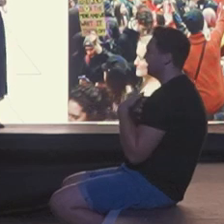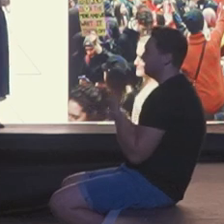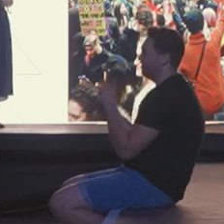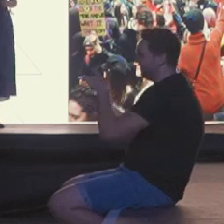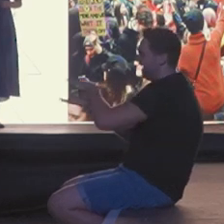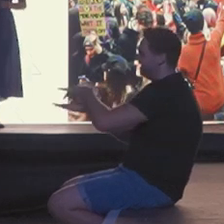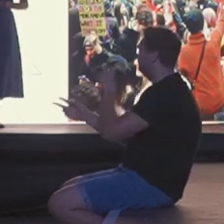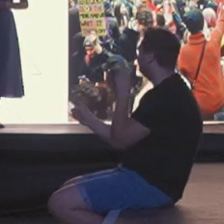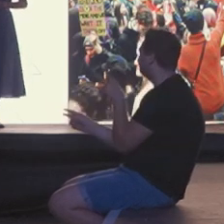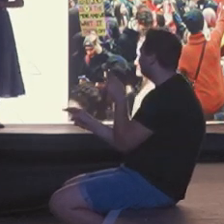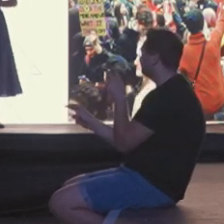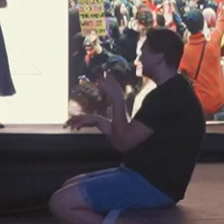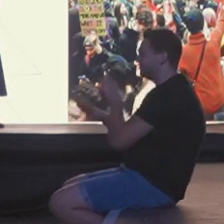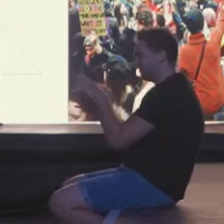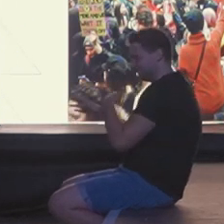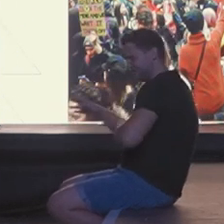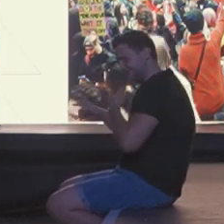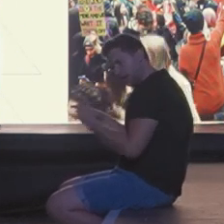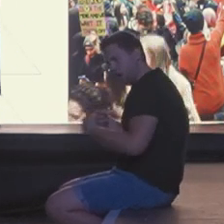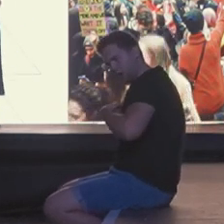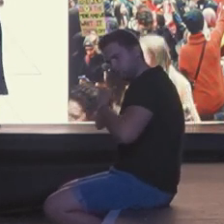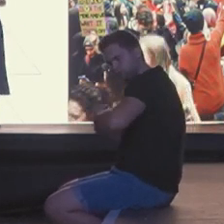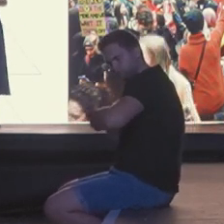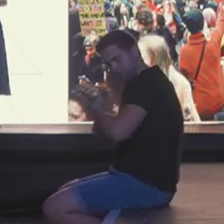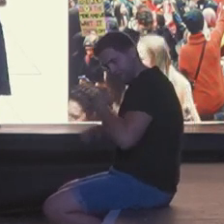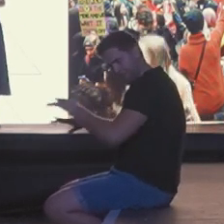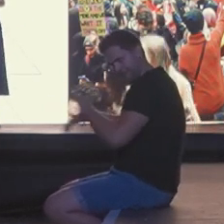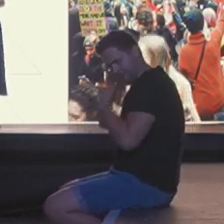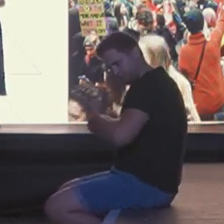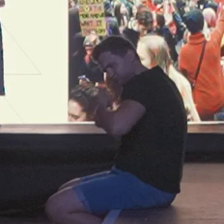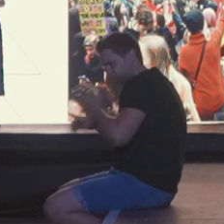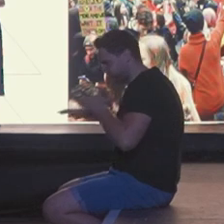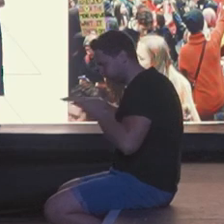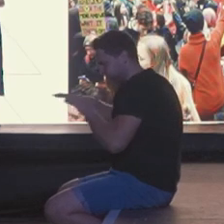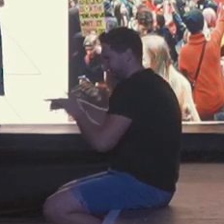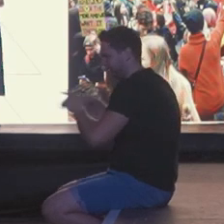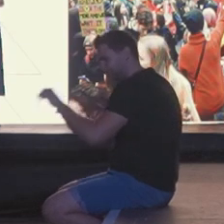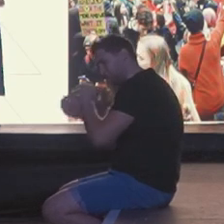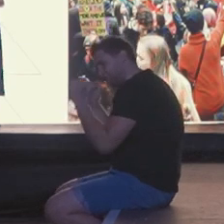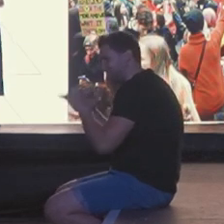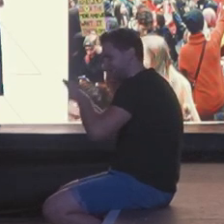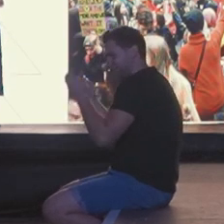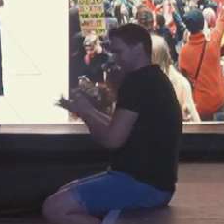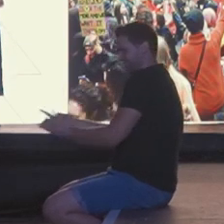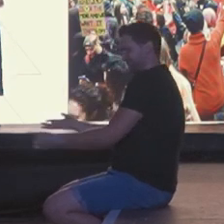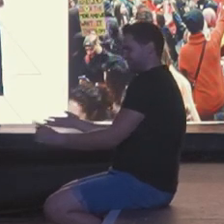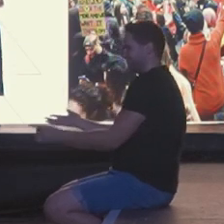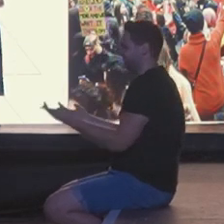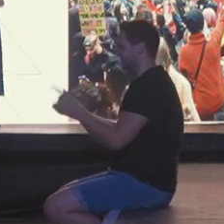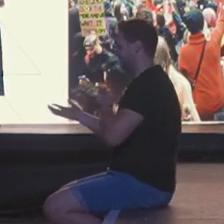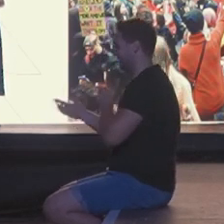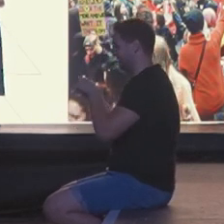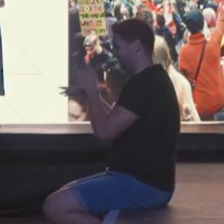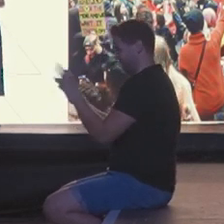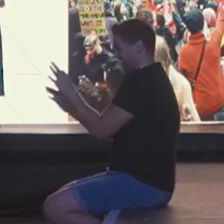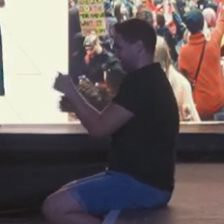Island. I'd rather be like, no, I was out there on the streets doing my bit for the planet, doing my bit for animals, because what else, like, how else can I sleep at night knowing that